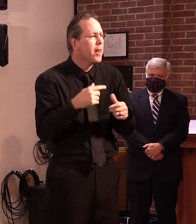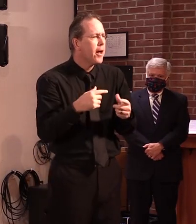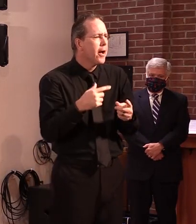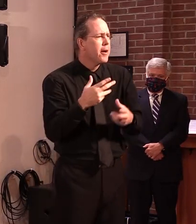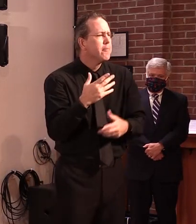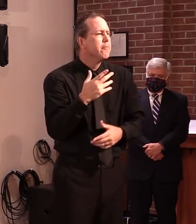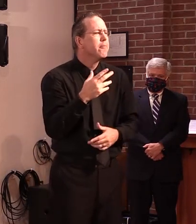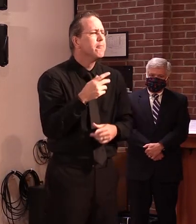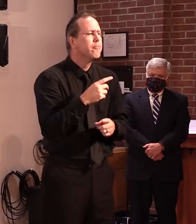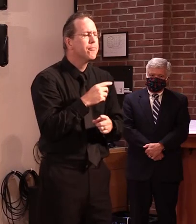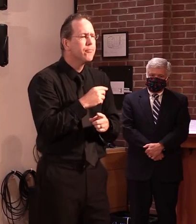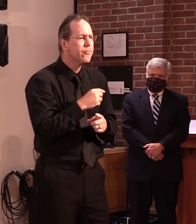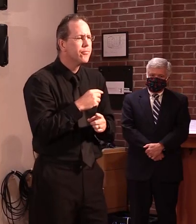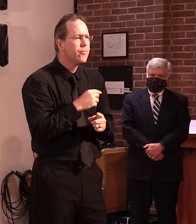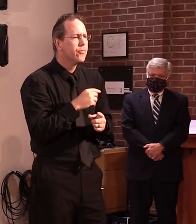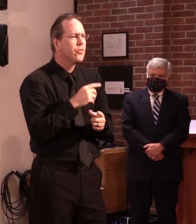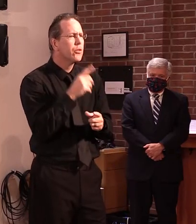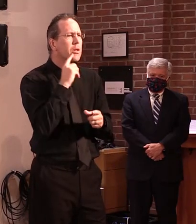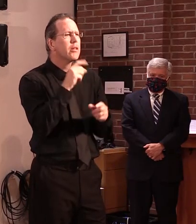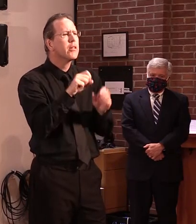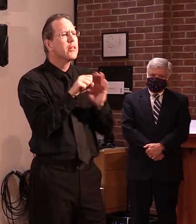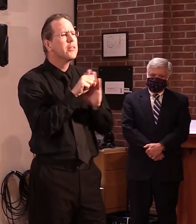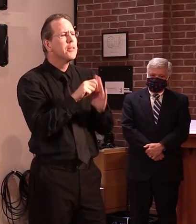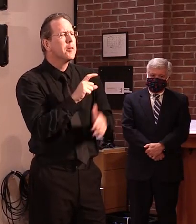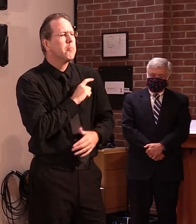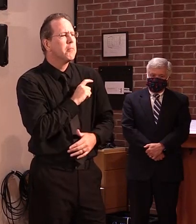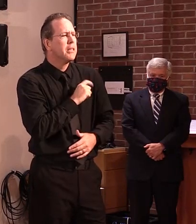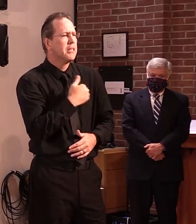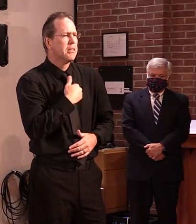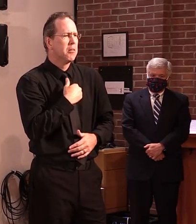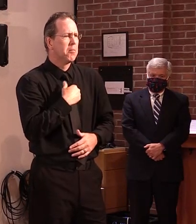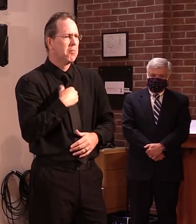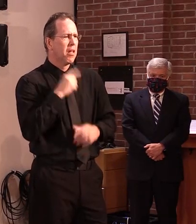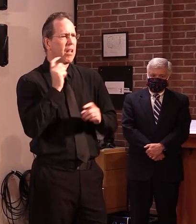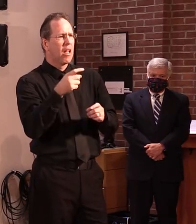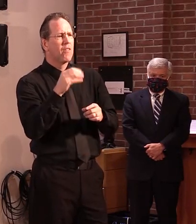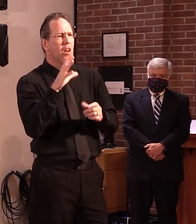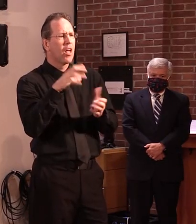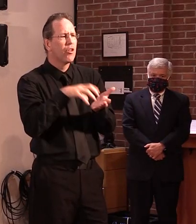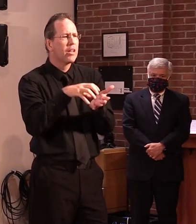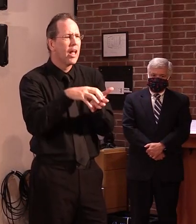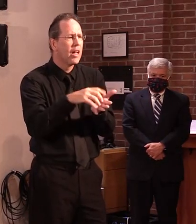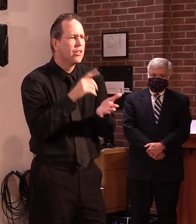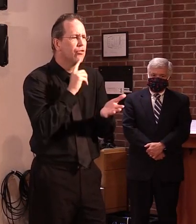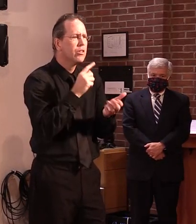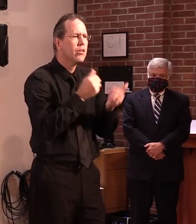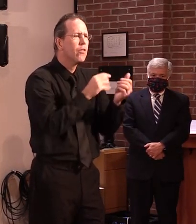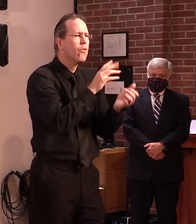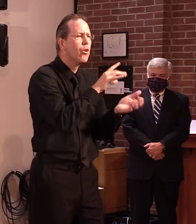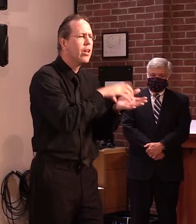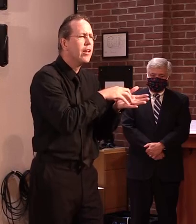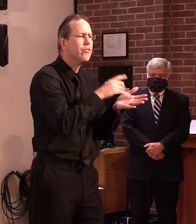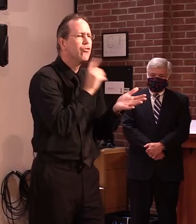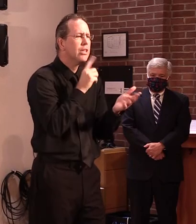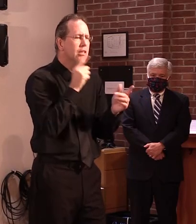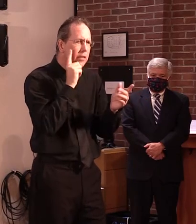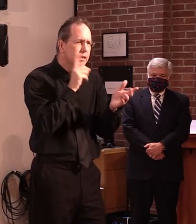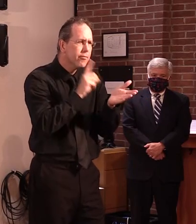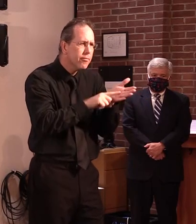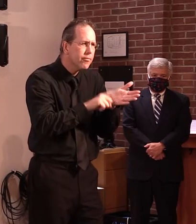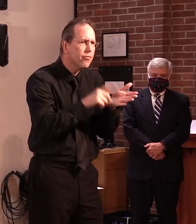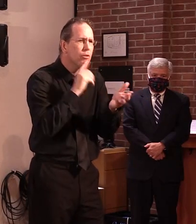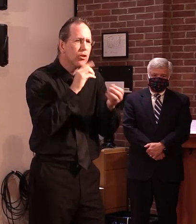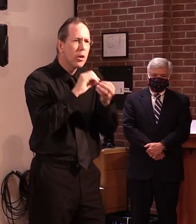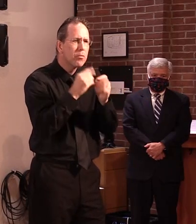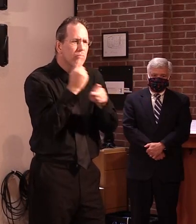don't match. They do match, Mike. They do match. We went and checked. They match. Well, maybe you're looking at